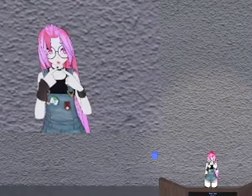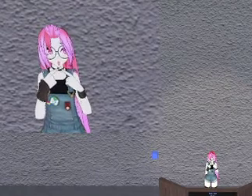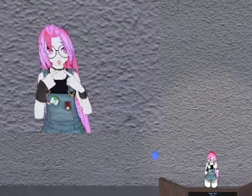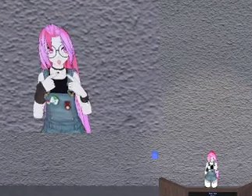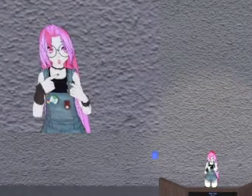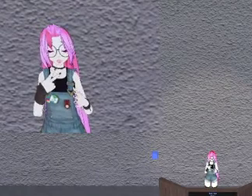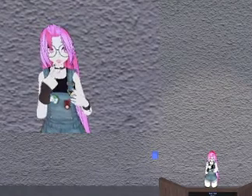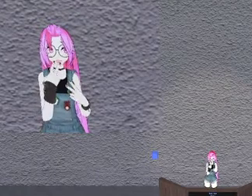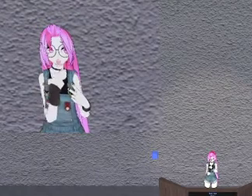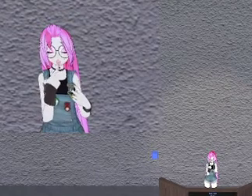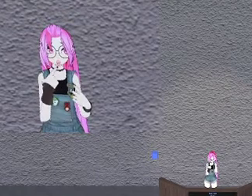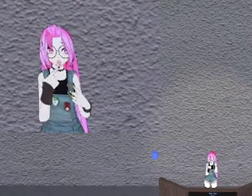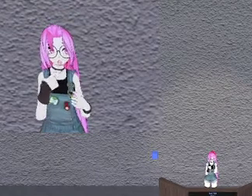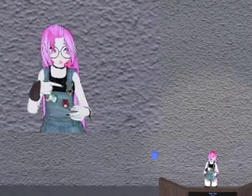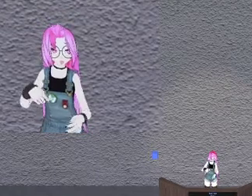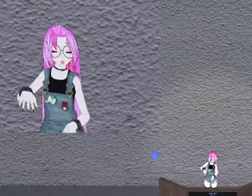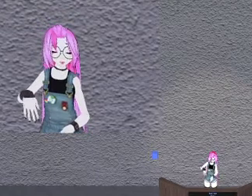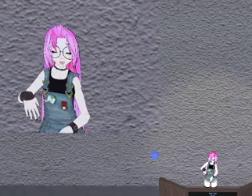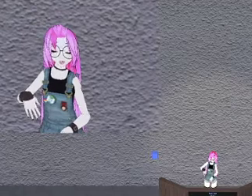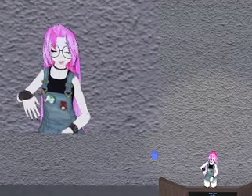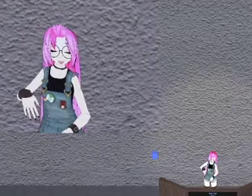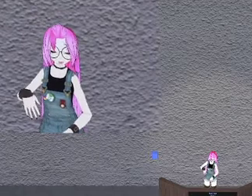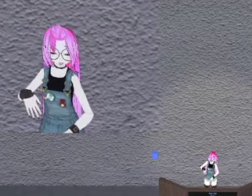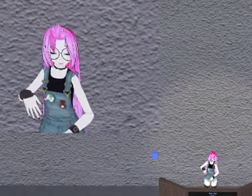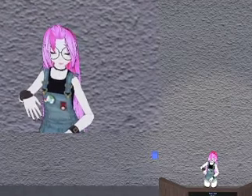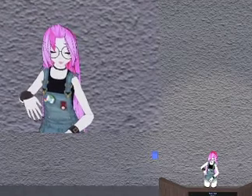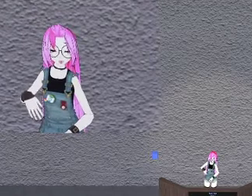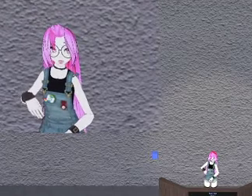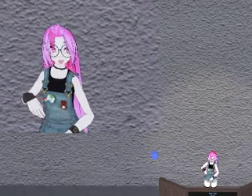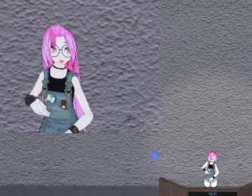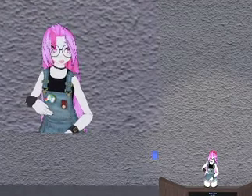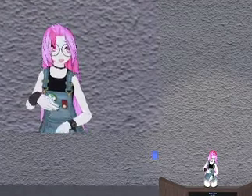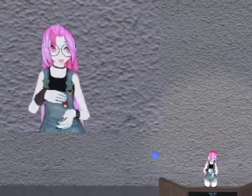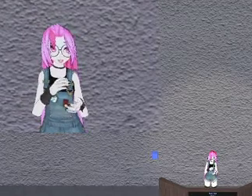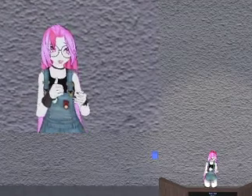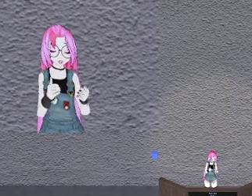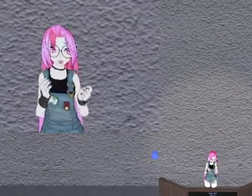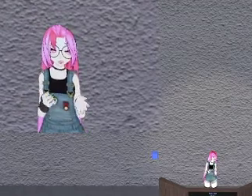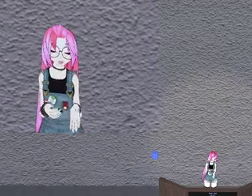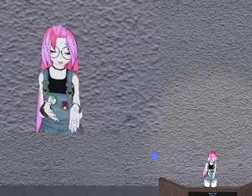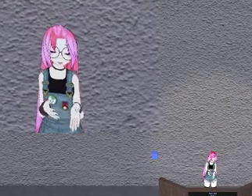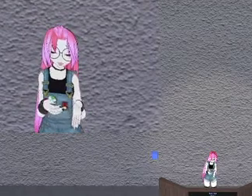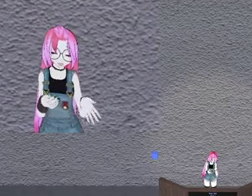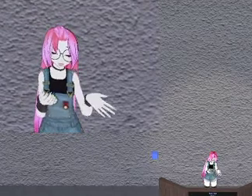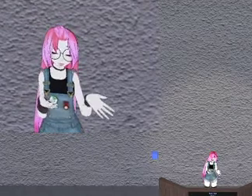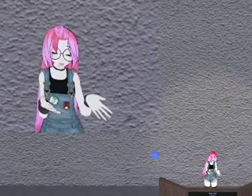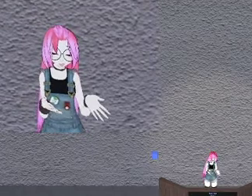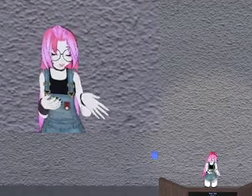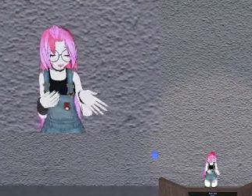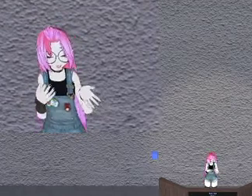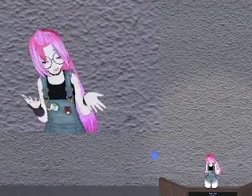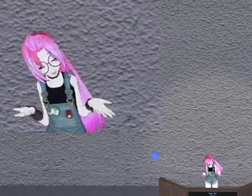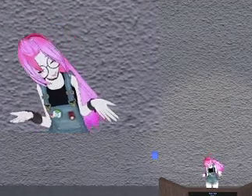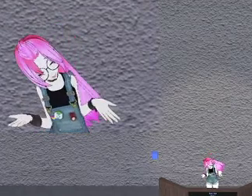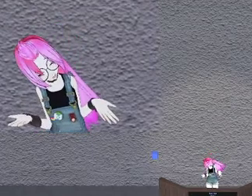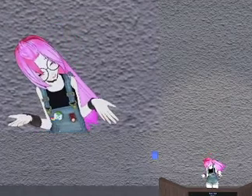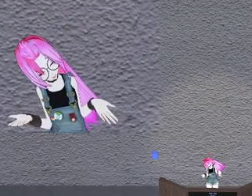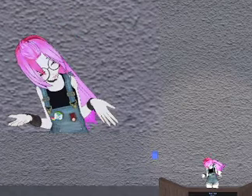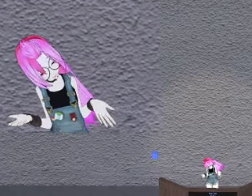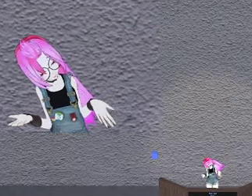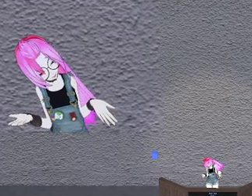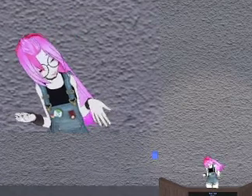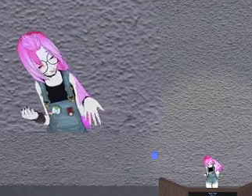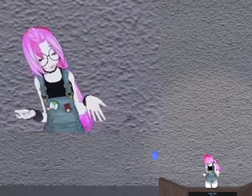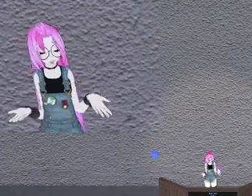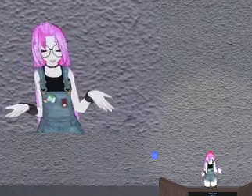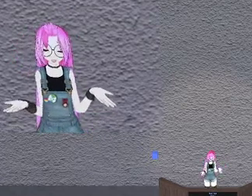Yeah. Or you can do a T sound. So this can mean late. However, it can be confusing. Like in that moment, I was like, she's yet